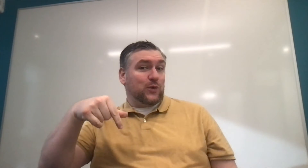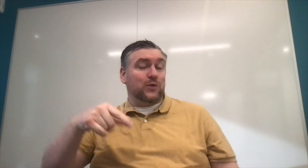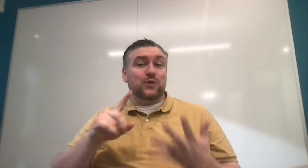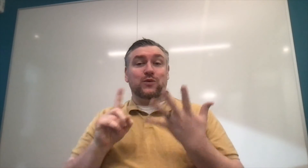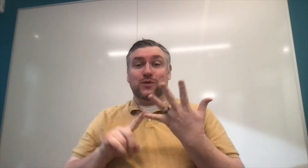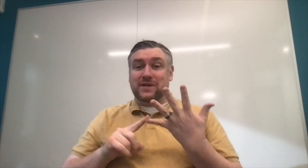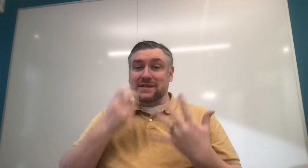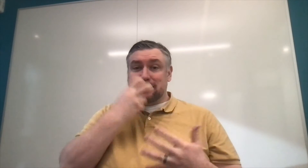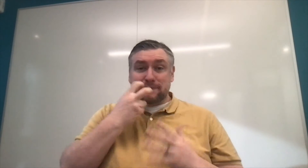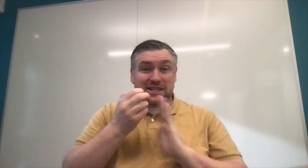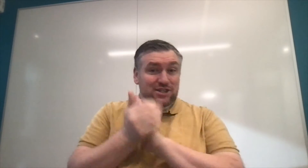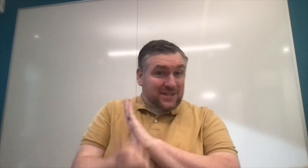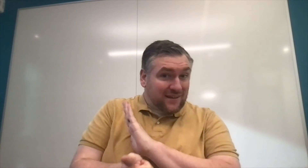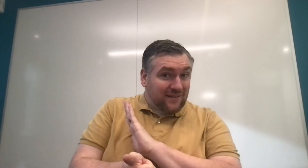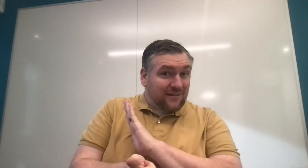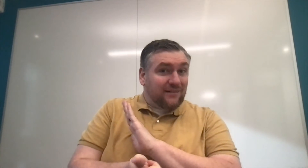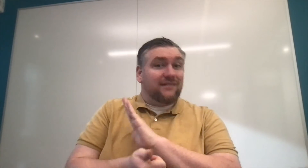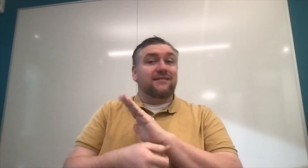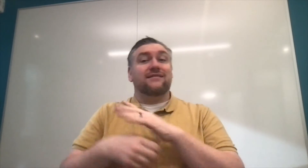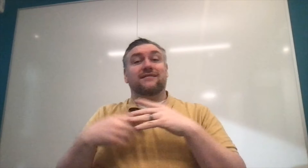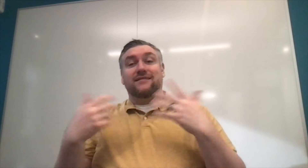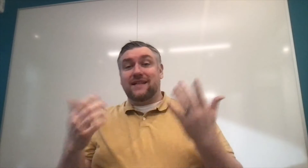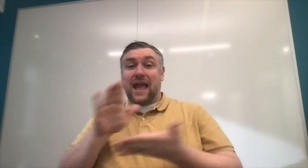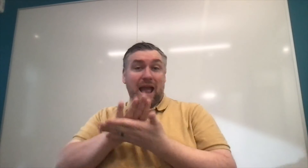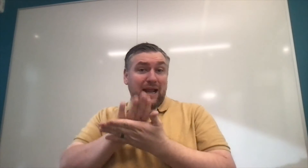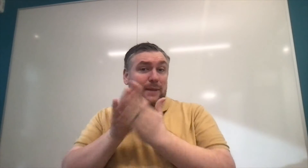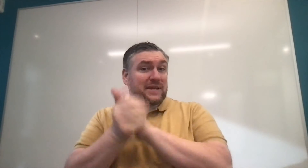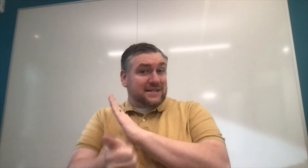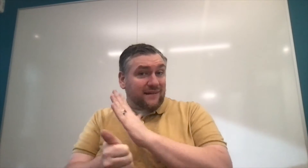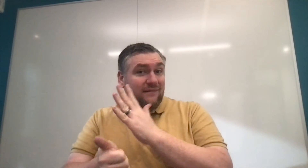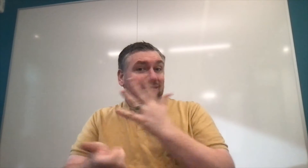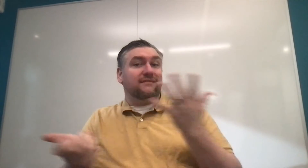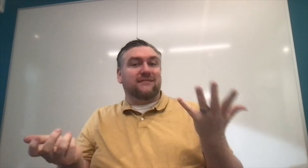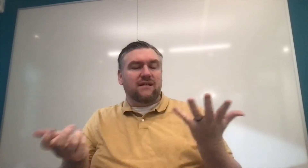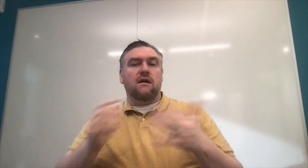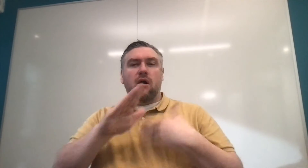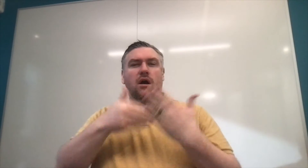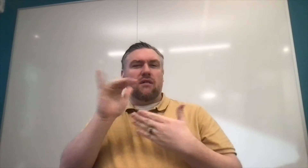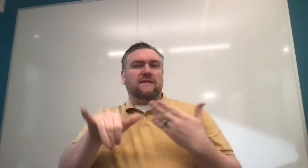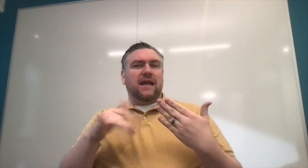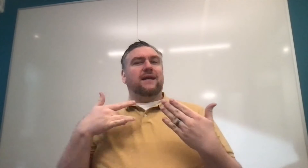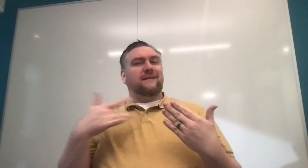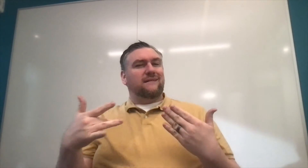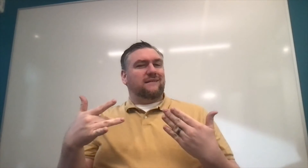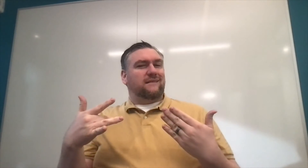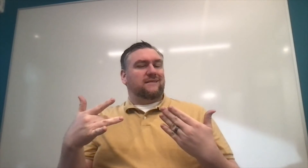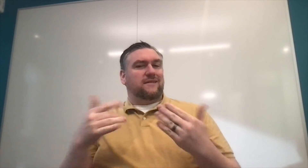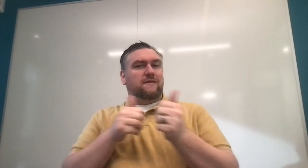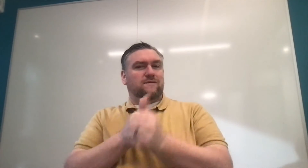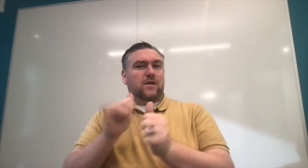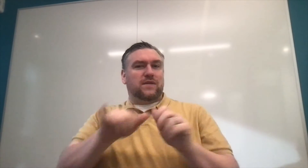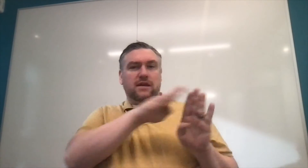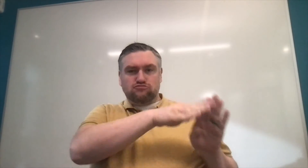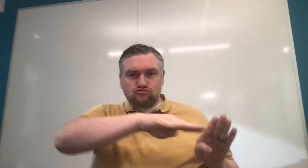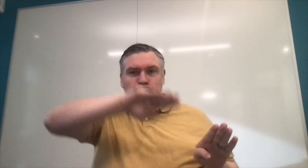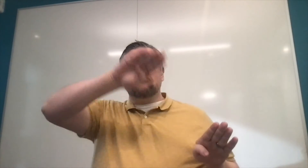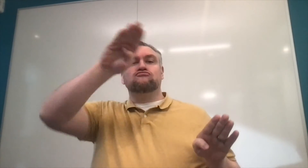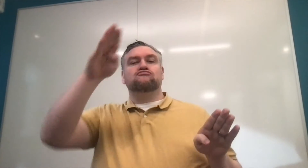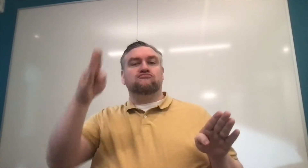salaries, IQ, speech skills, academic skills. All of that tends to follow that